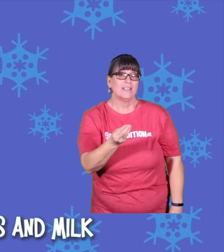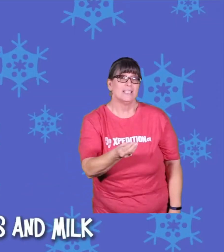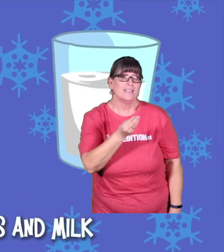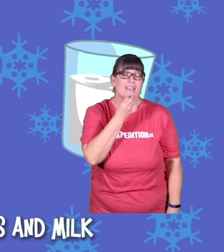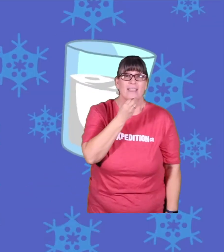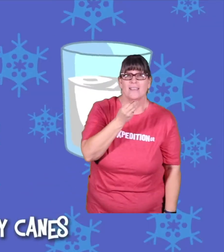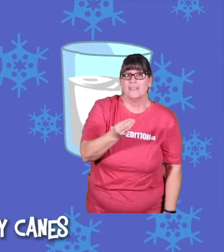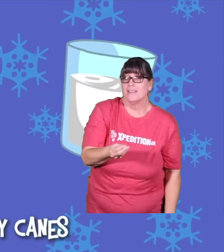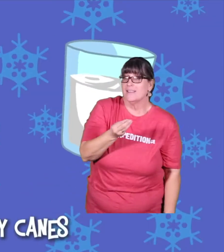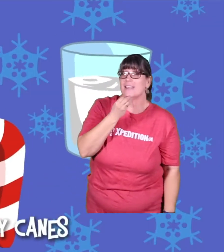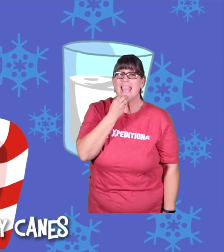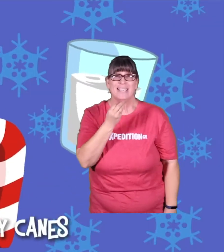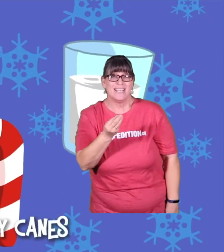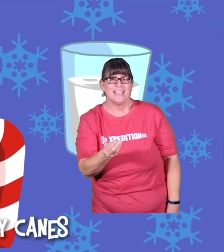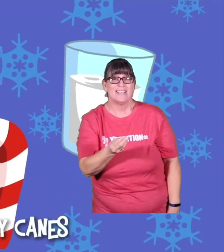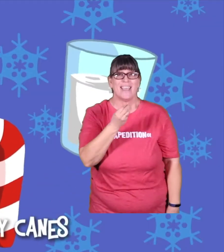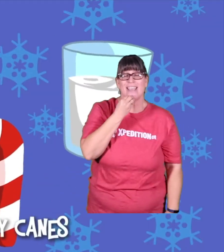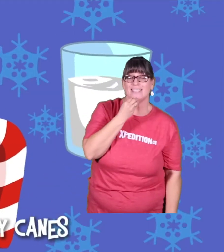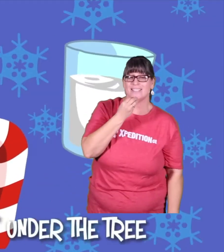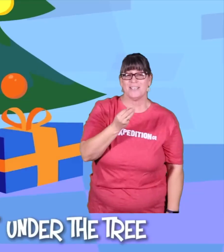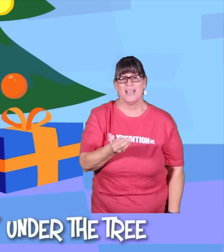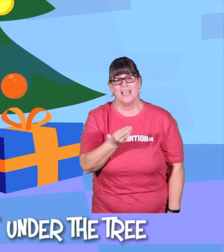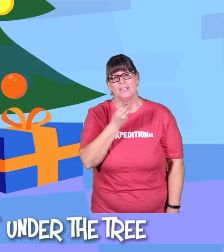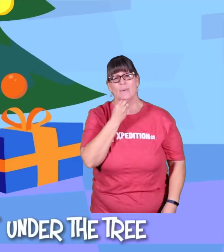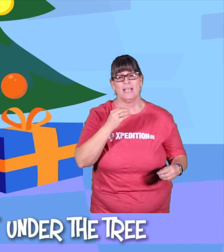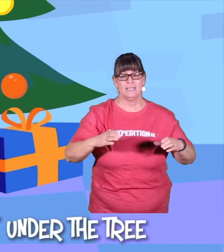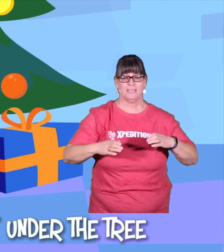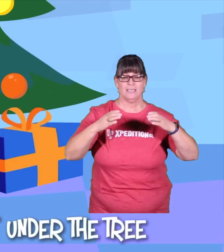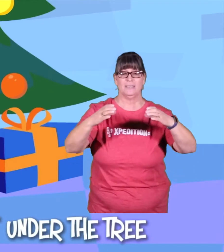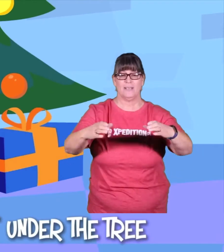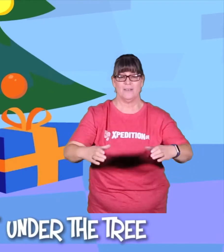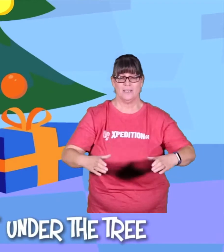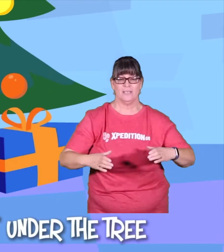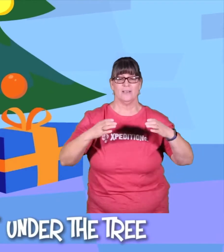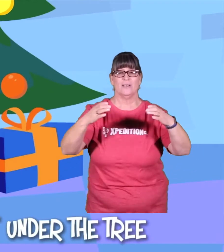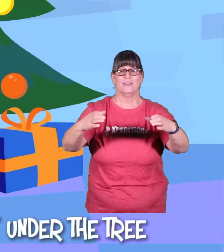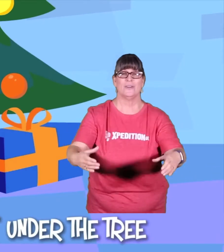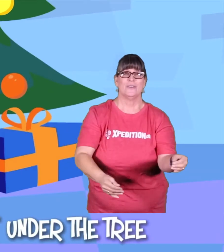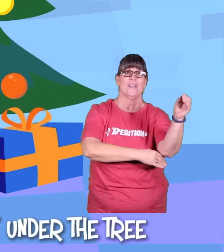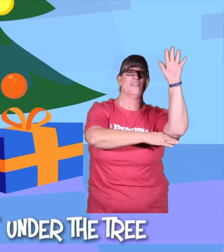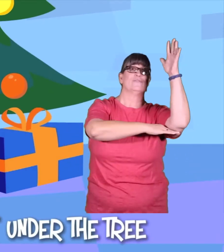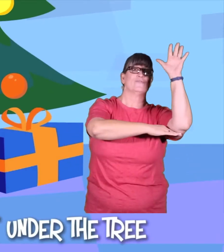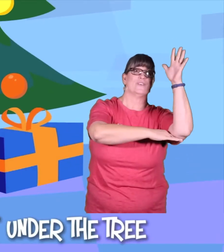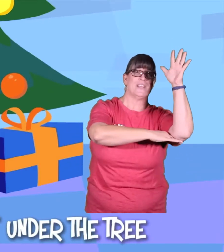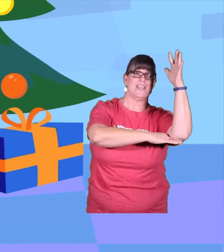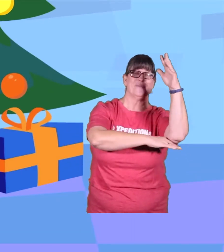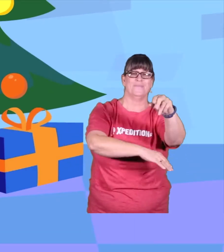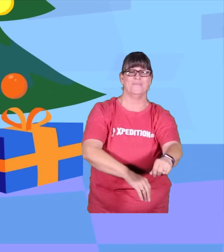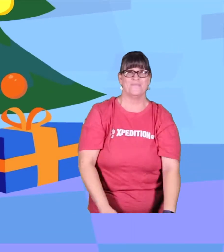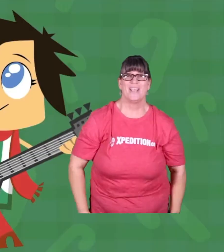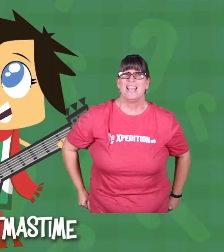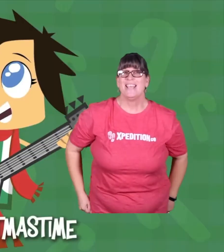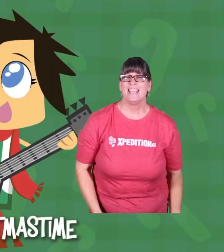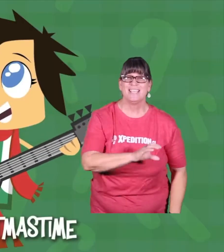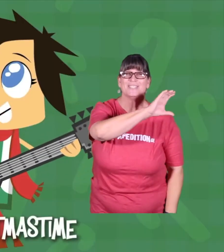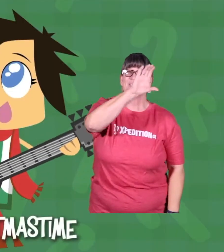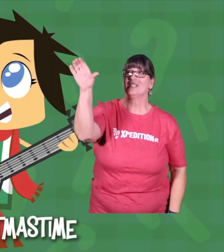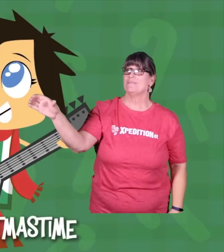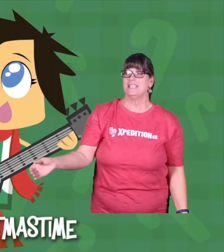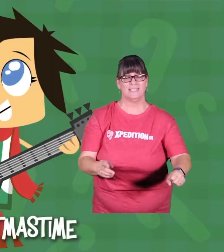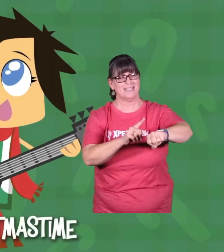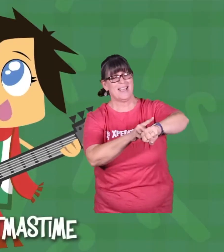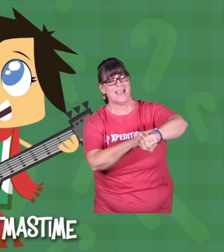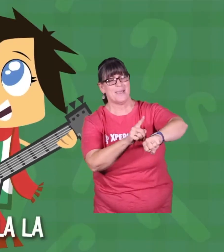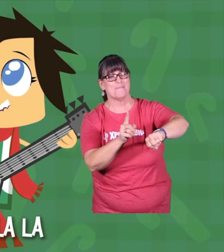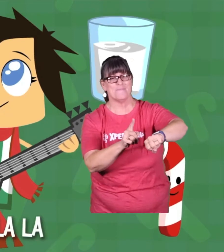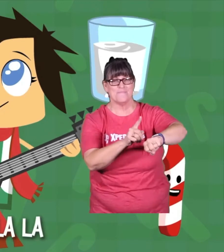eat cookies and milk and candy canes As presents wait under the tree It's